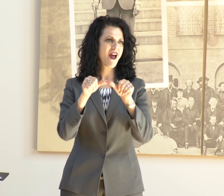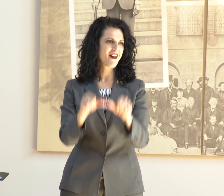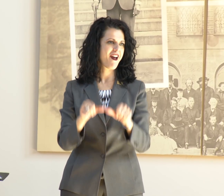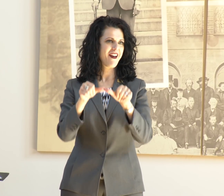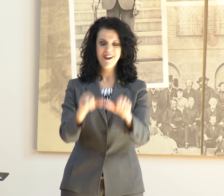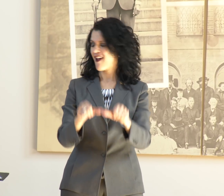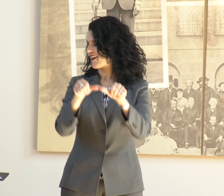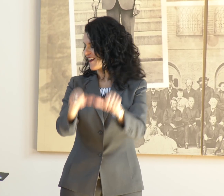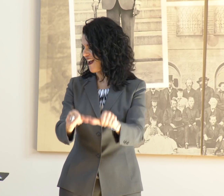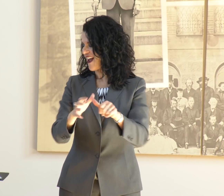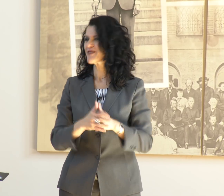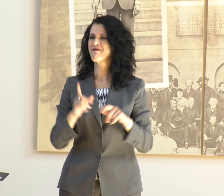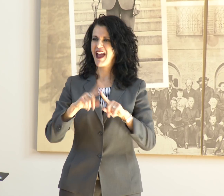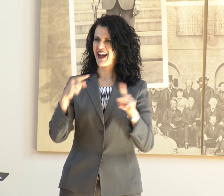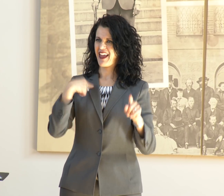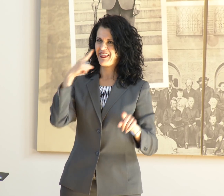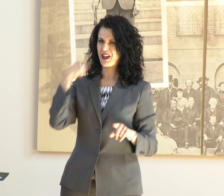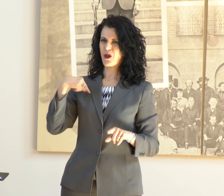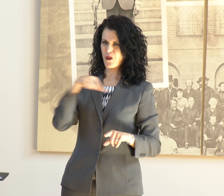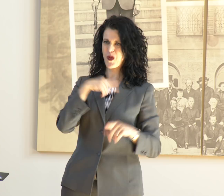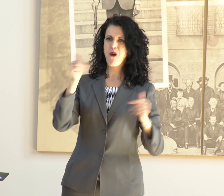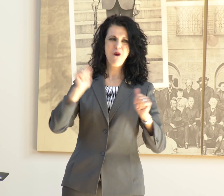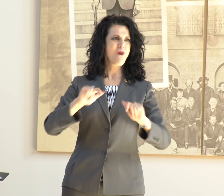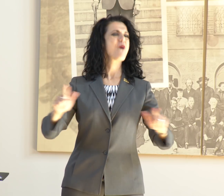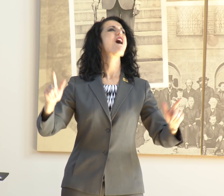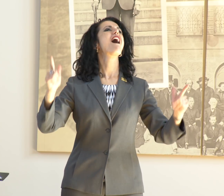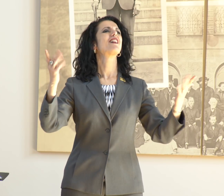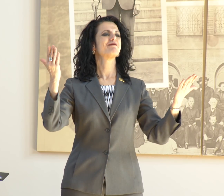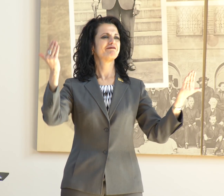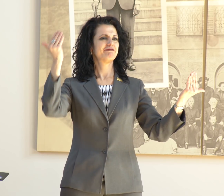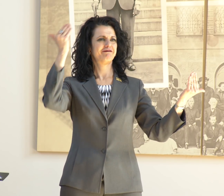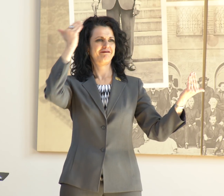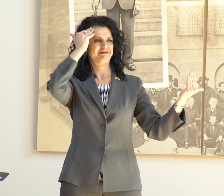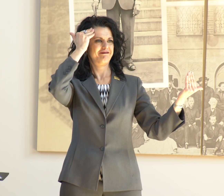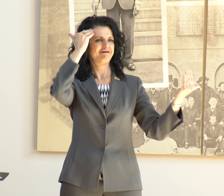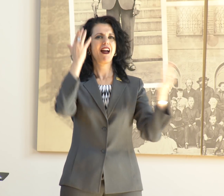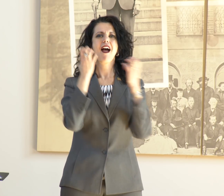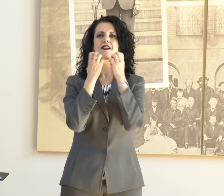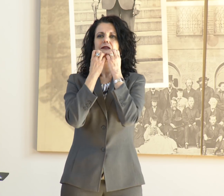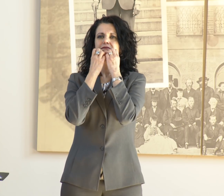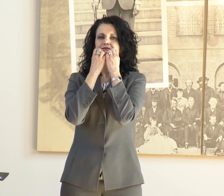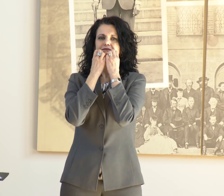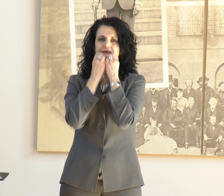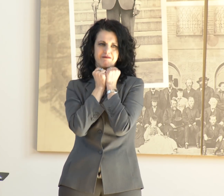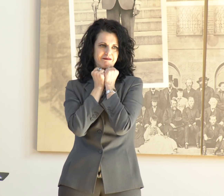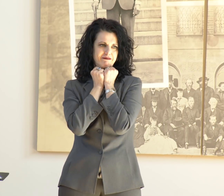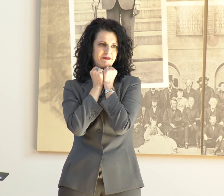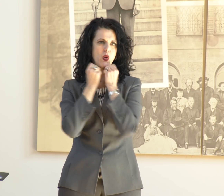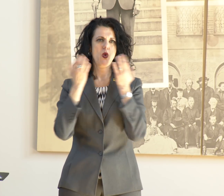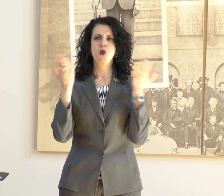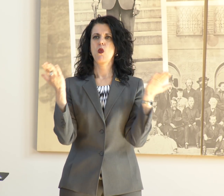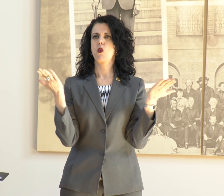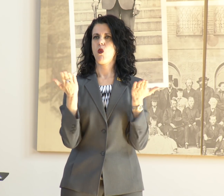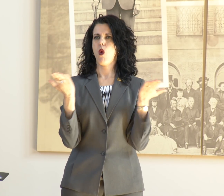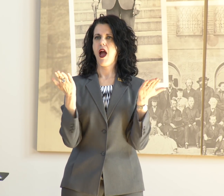Like I said, I could go on and on. But I think we all know and